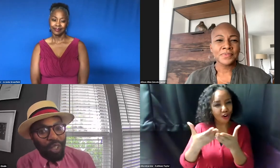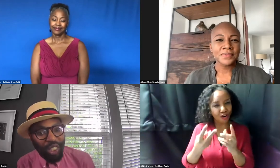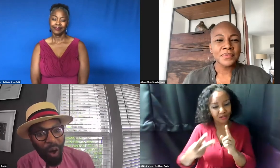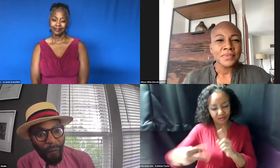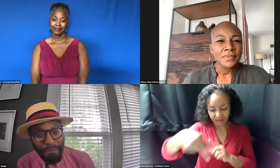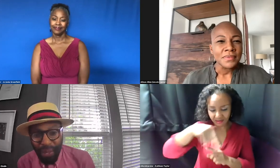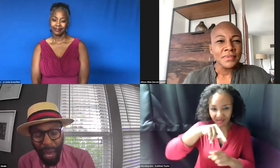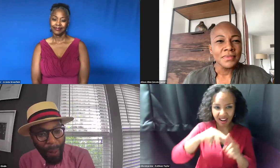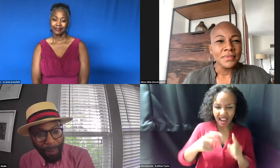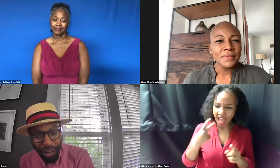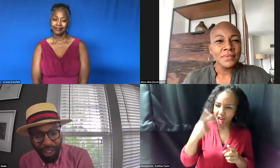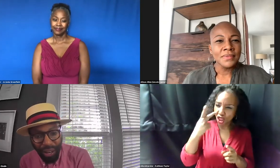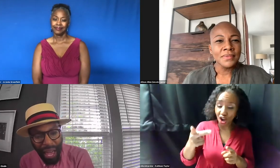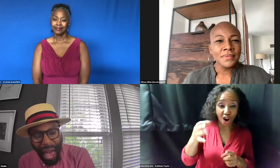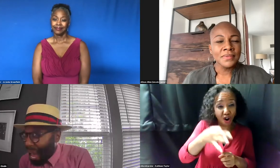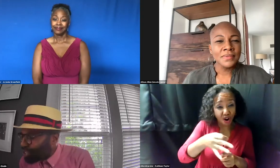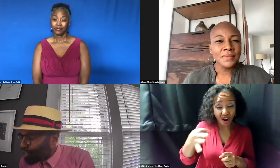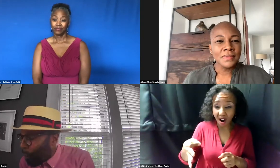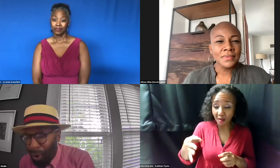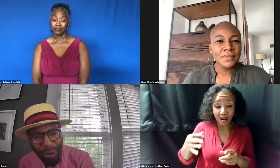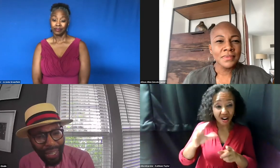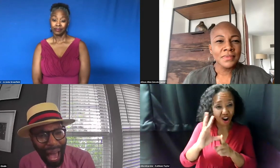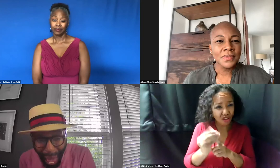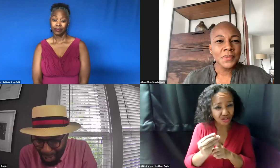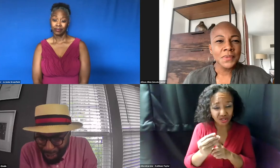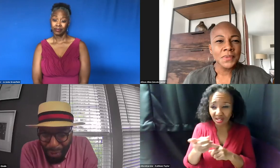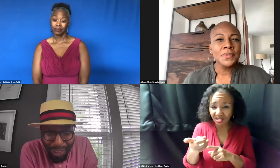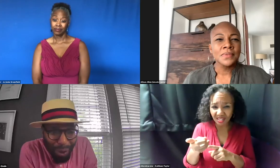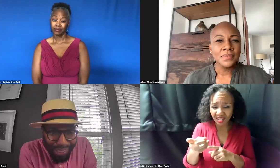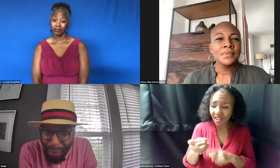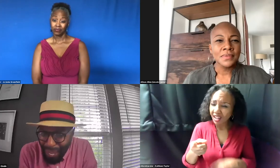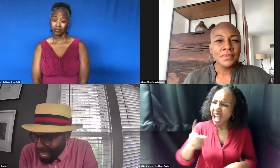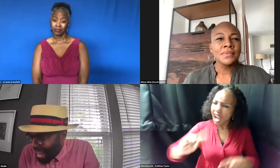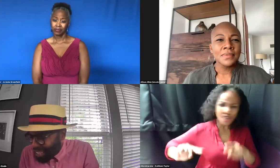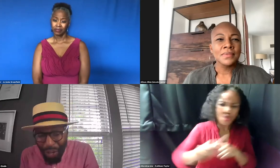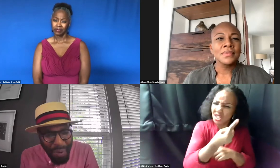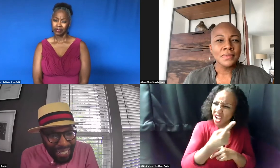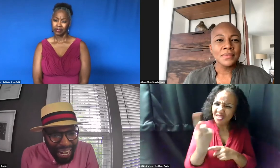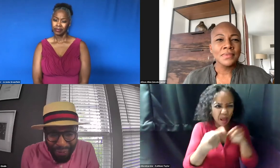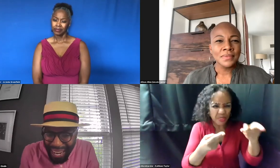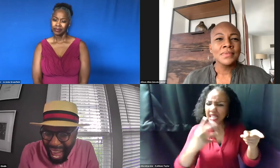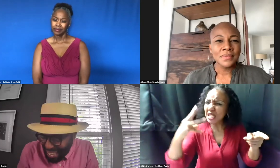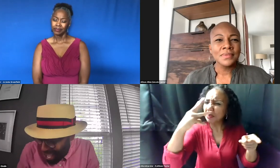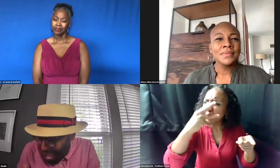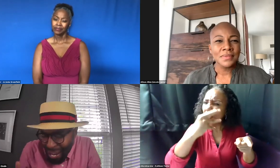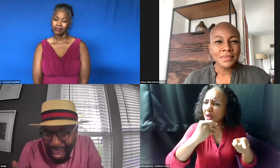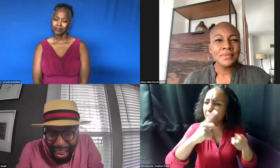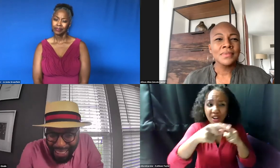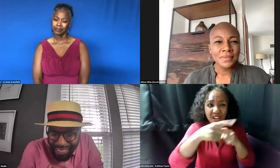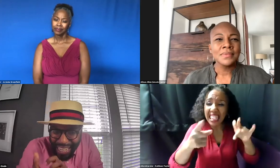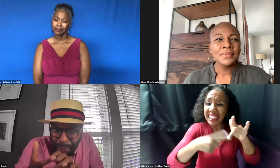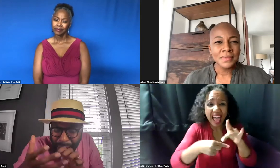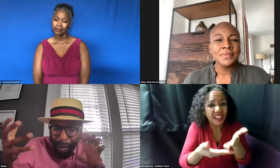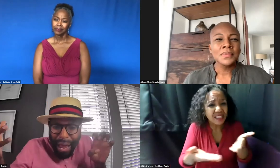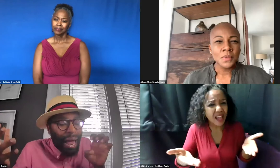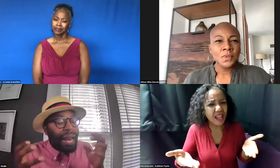folks who assault hip hop culture as so broken. How could you assault something that's created out of lack and